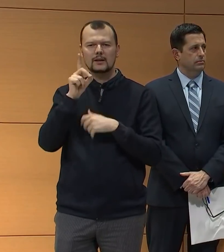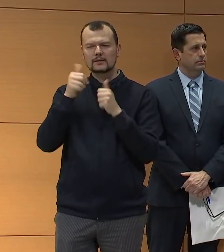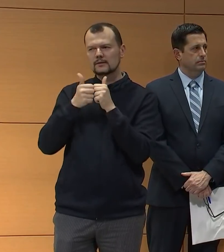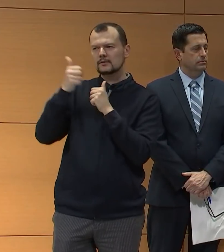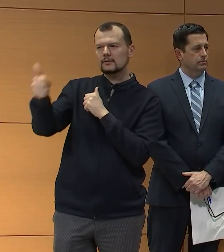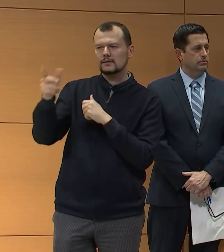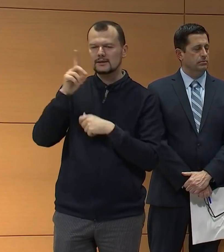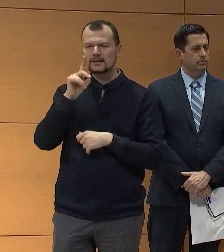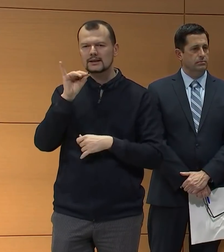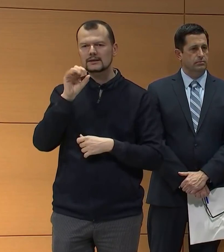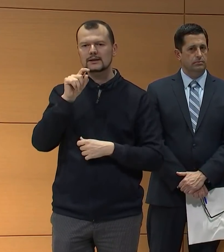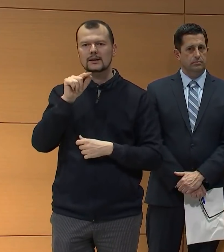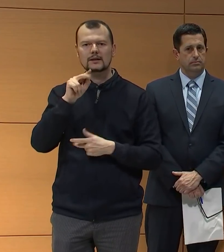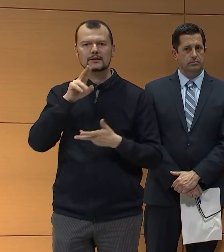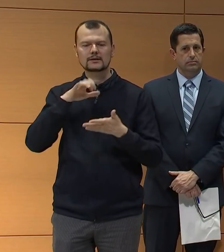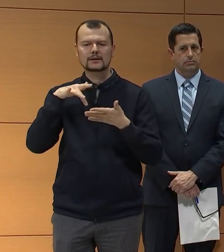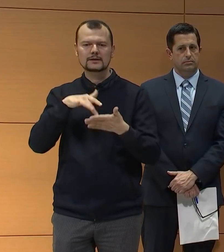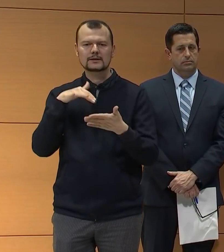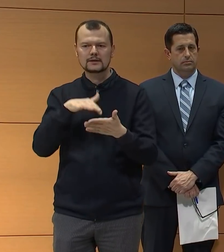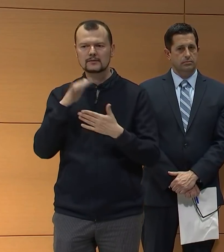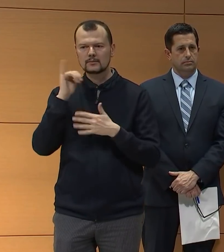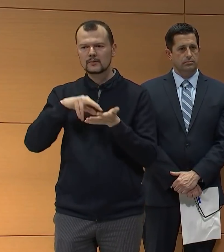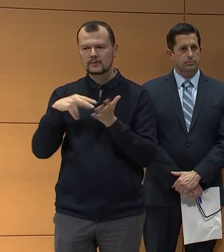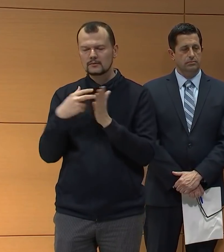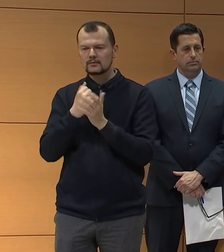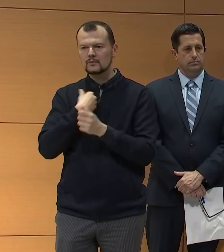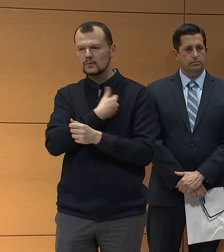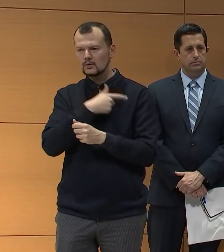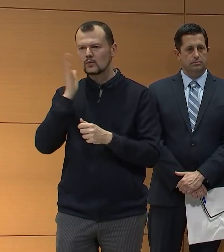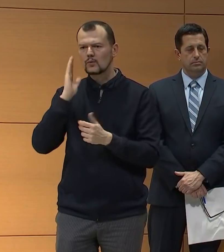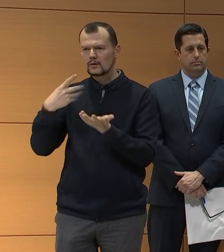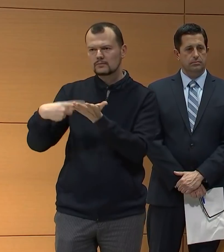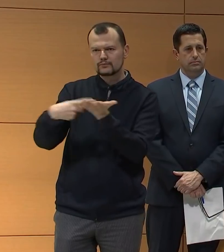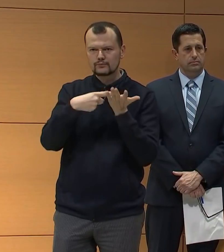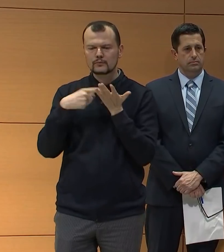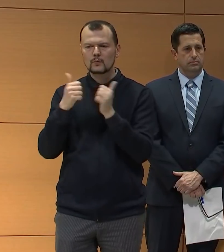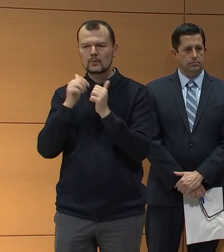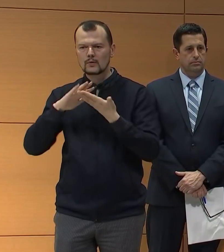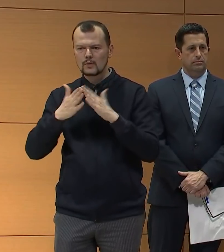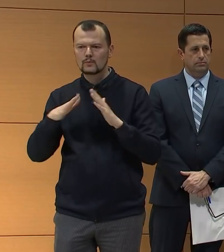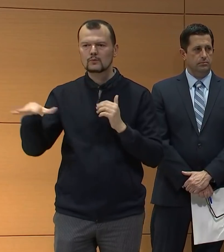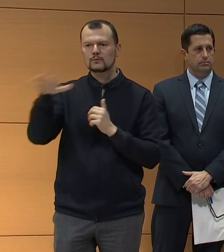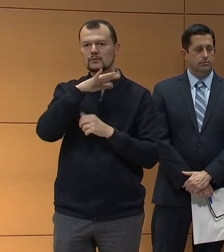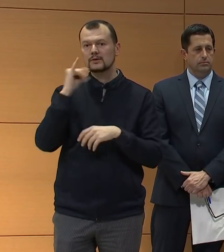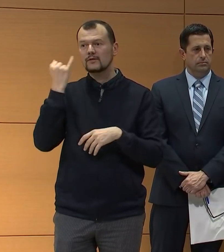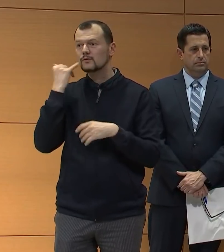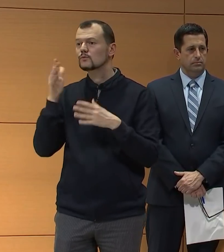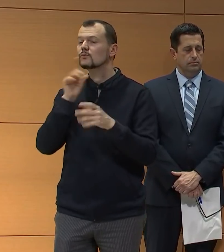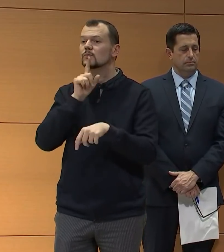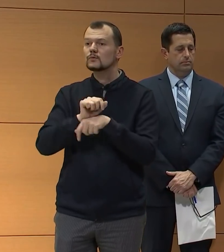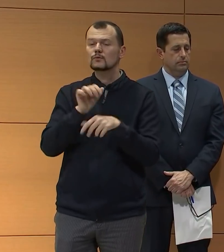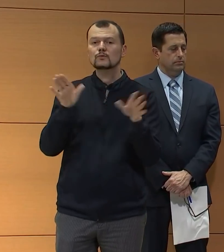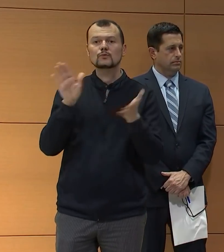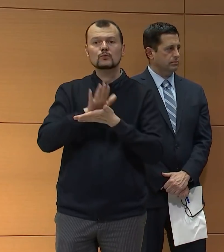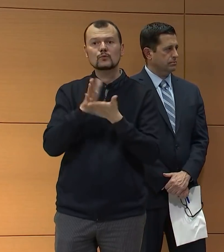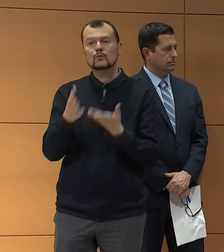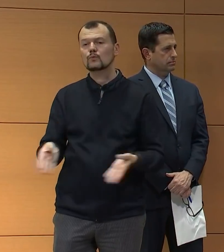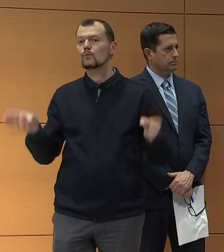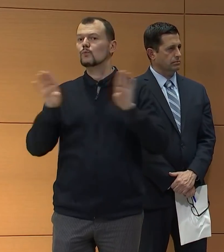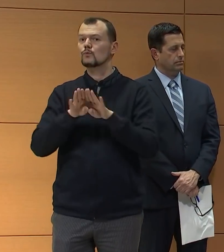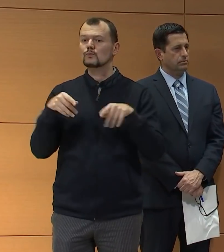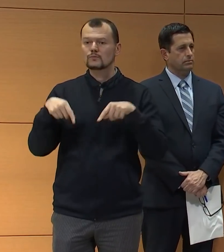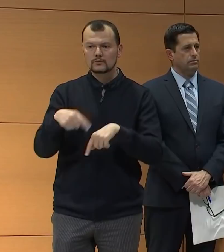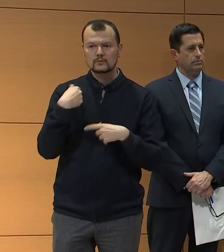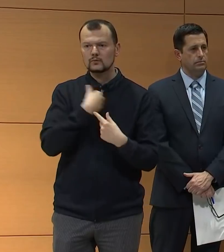we'll be sharing with the community if a school closure or closures is necessary. So we've been proactive from the beginning here to